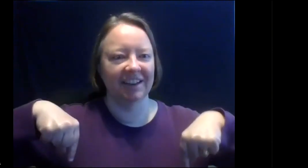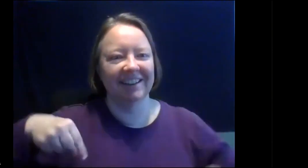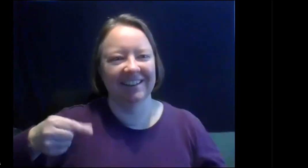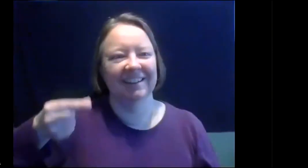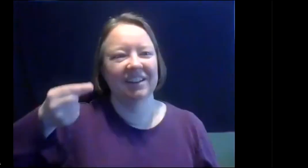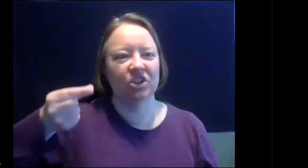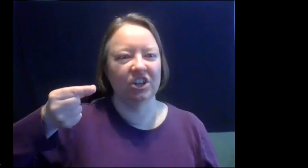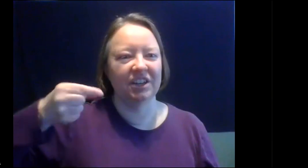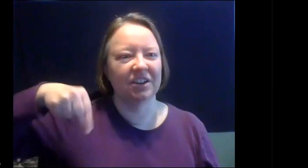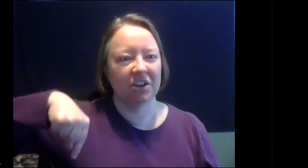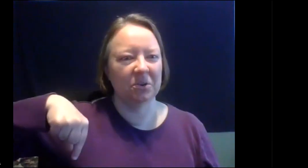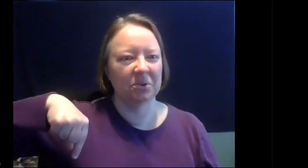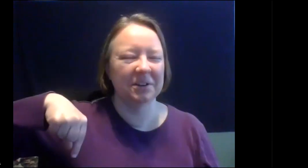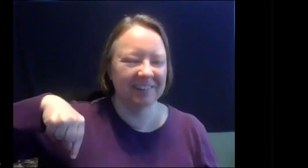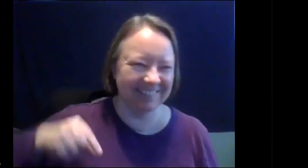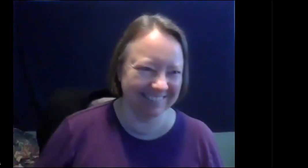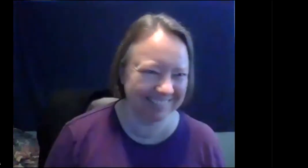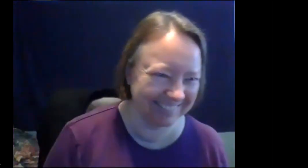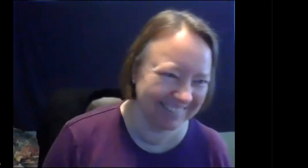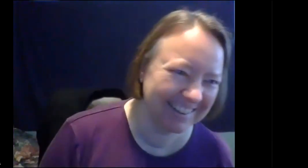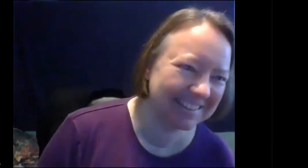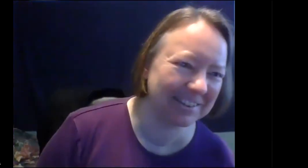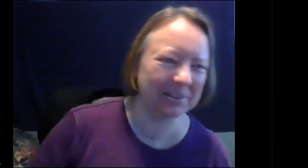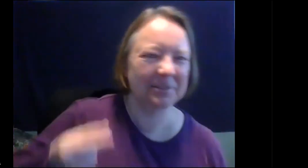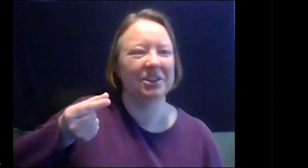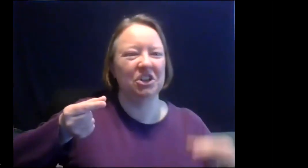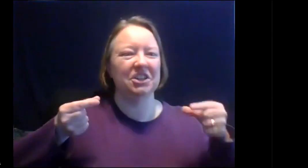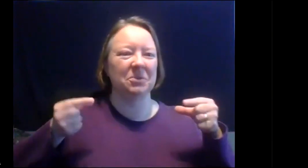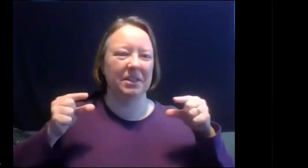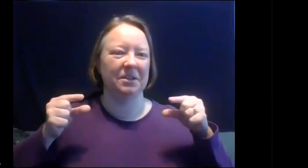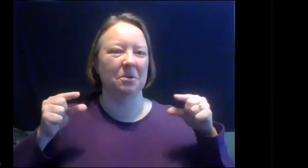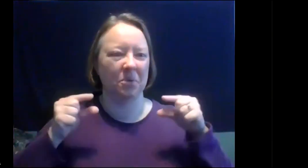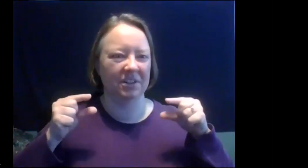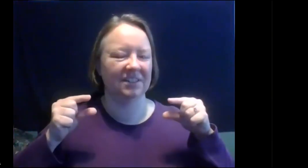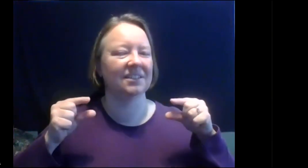quarterly, GQ. So the G is the one that, points